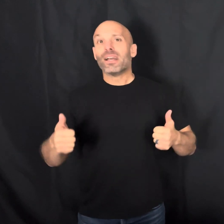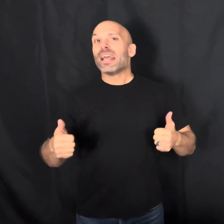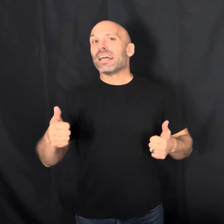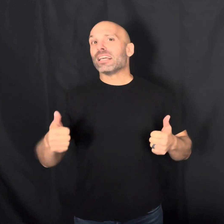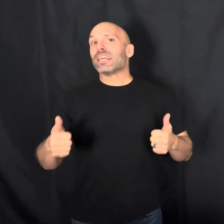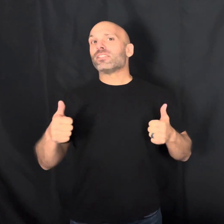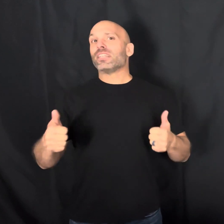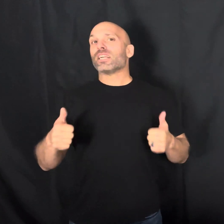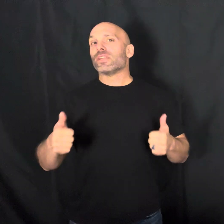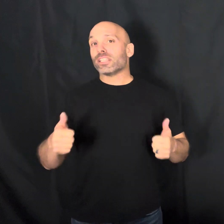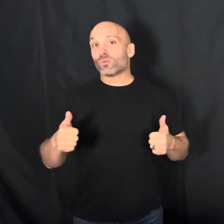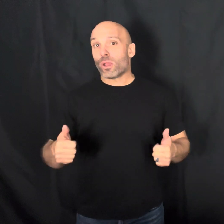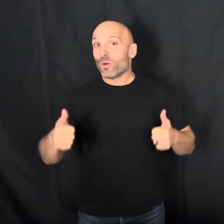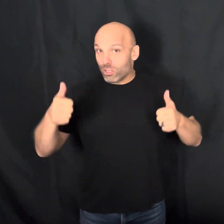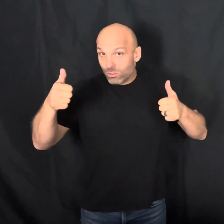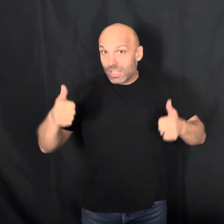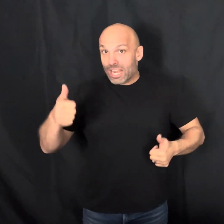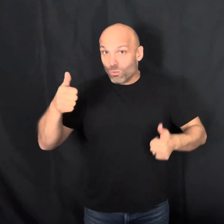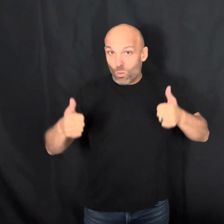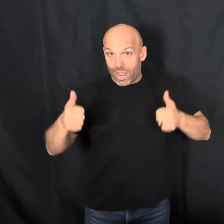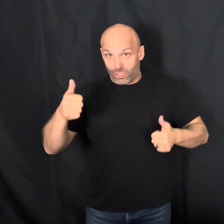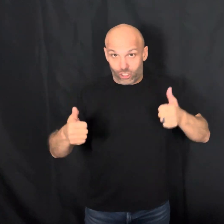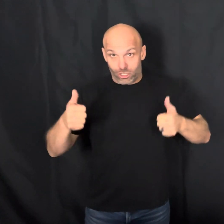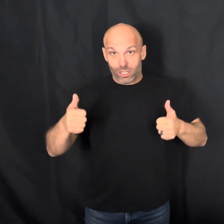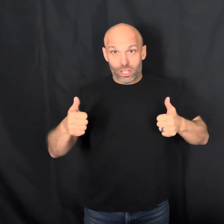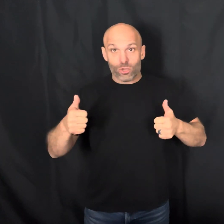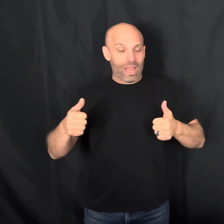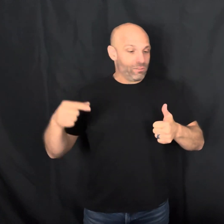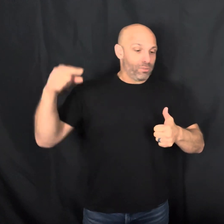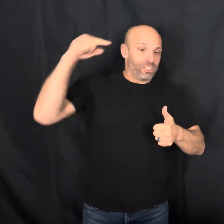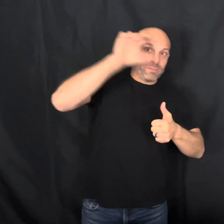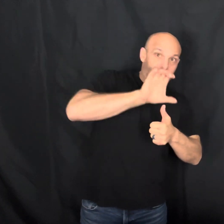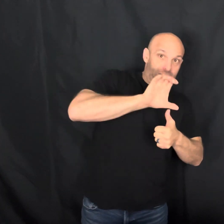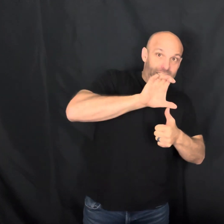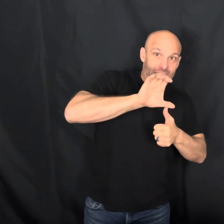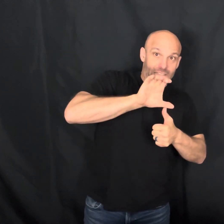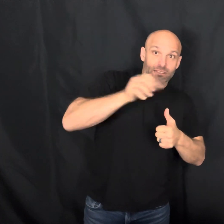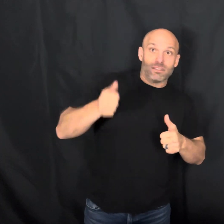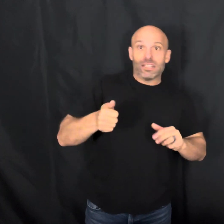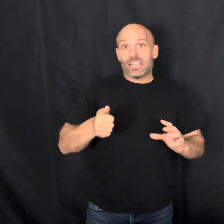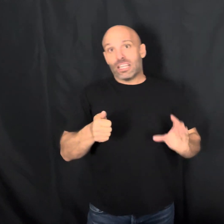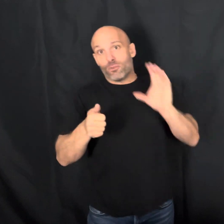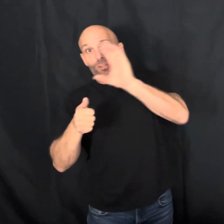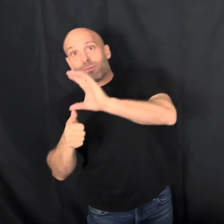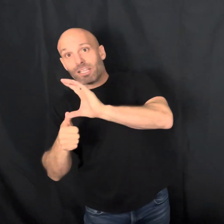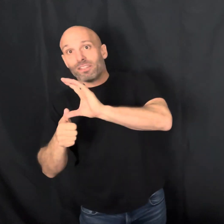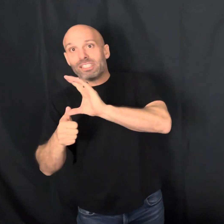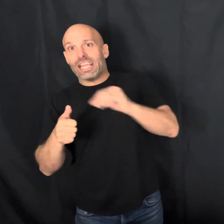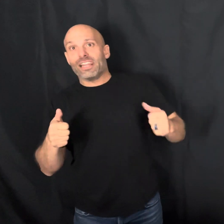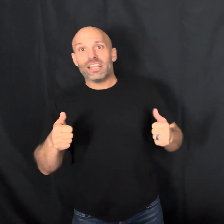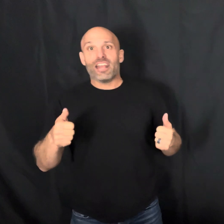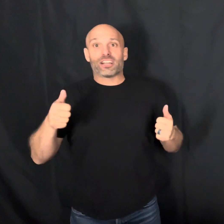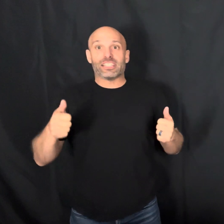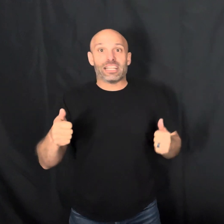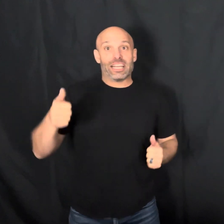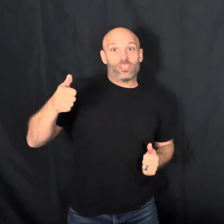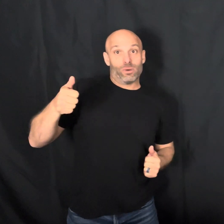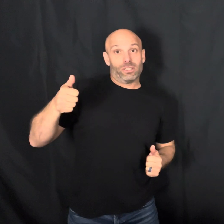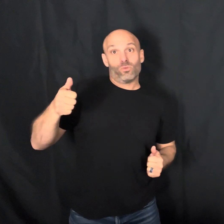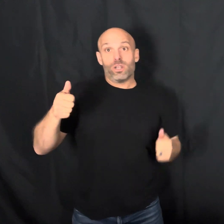And I like to think of it this way. When you sign which, you have to put something on this hand, and then you put something on this hand, and you're kind of saying like, do you want this one or